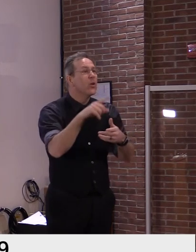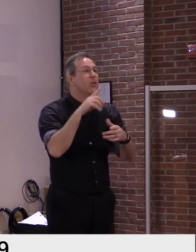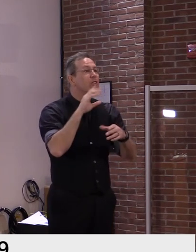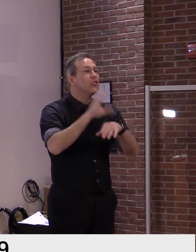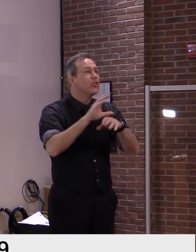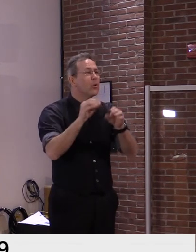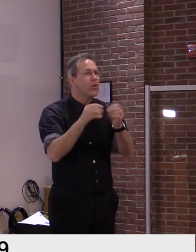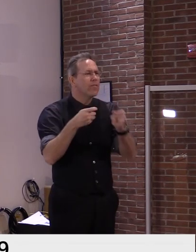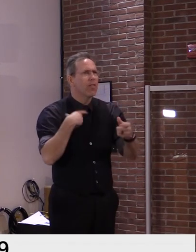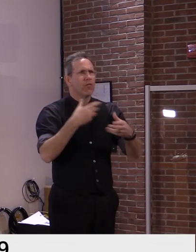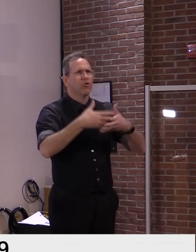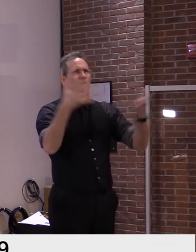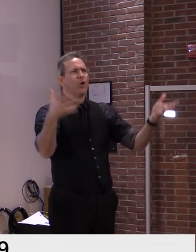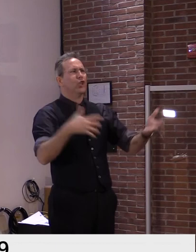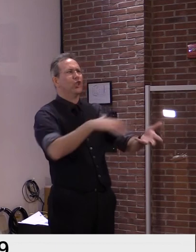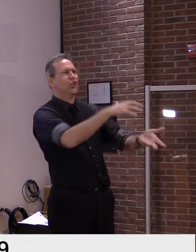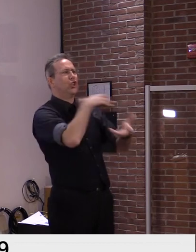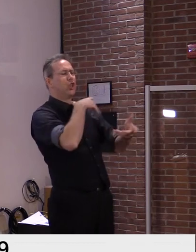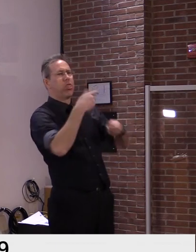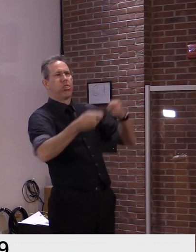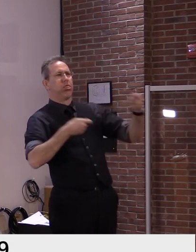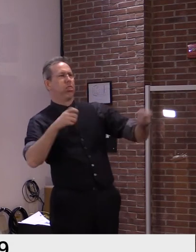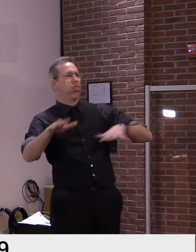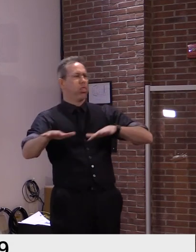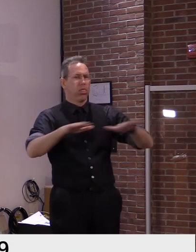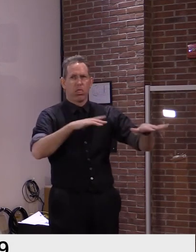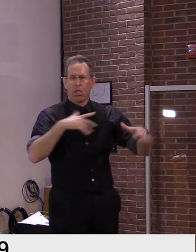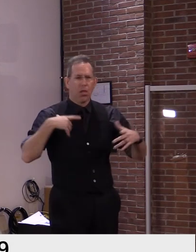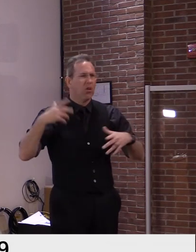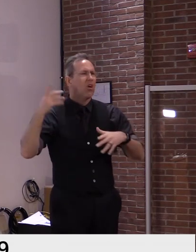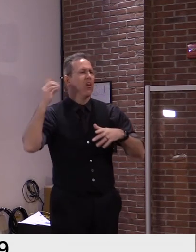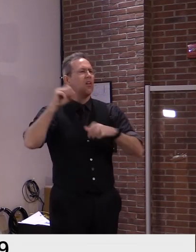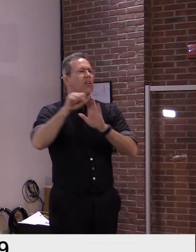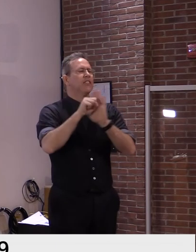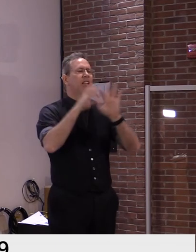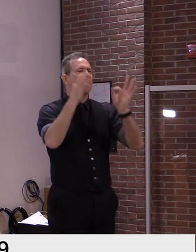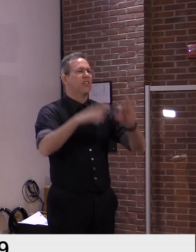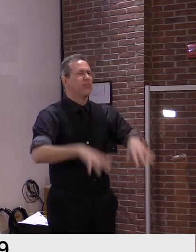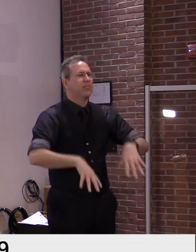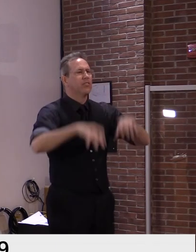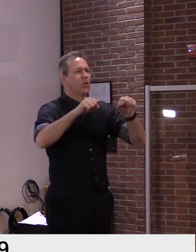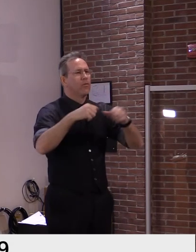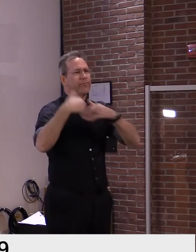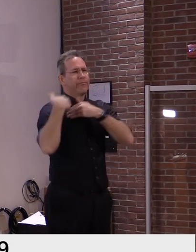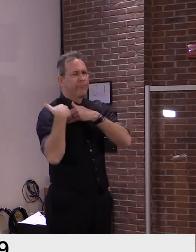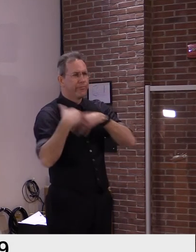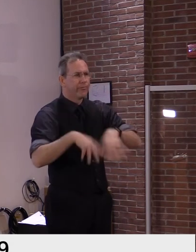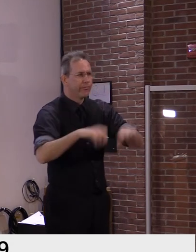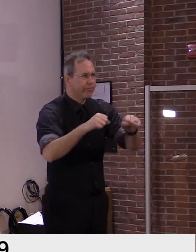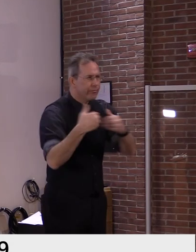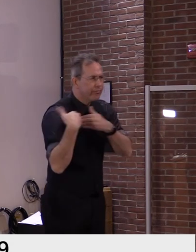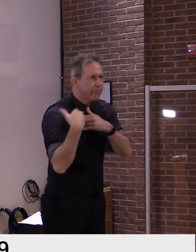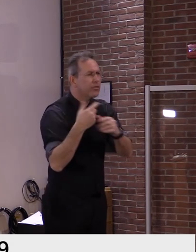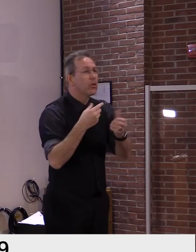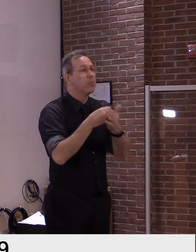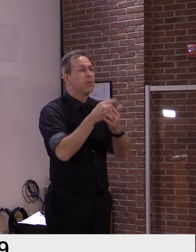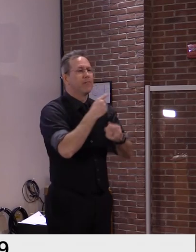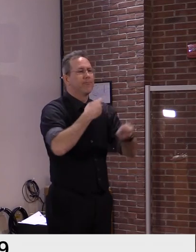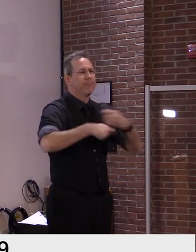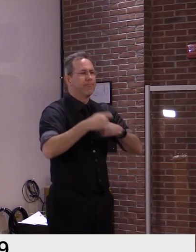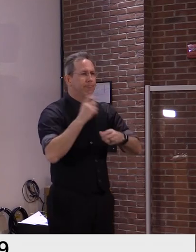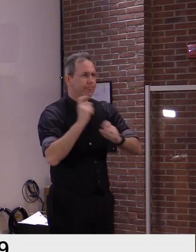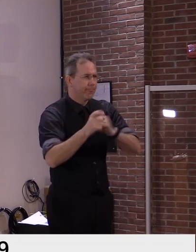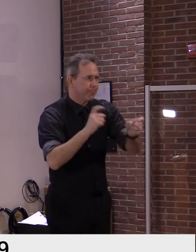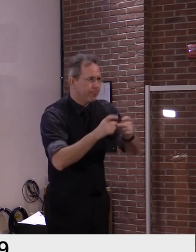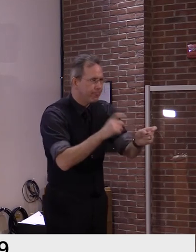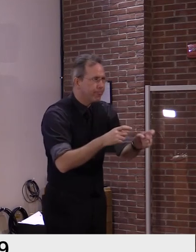did step in as a state, provided money in order to go back to the system that was originally